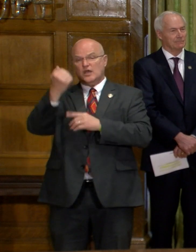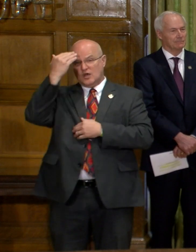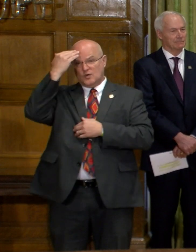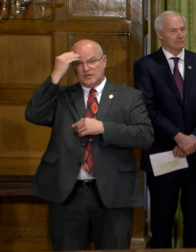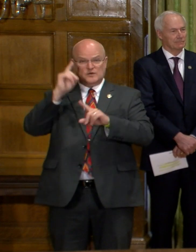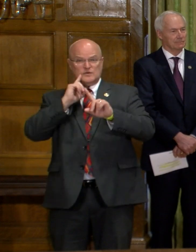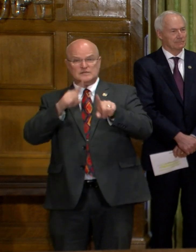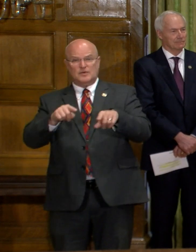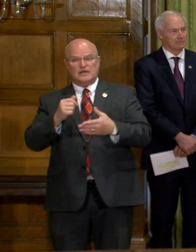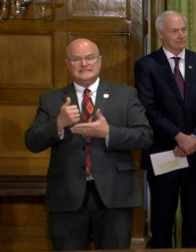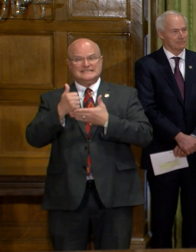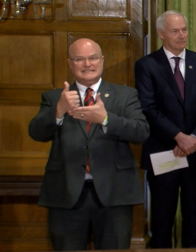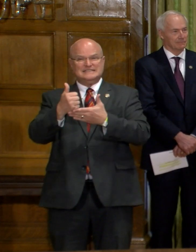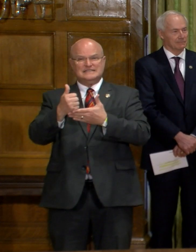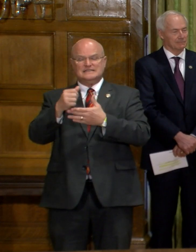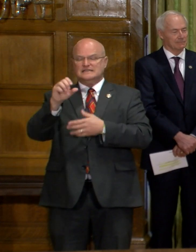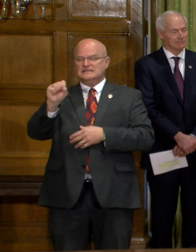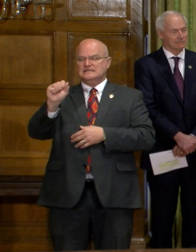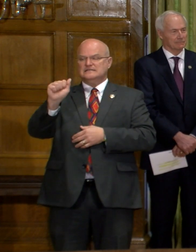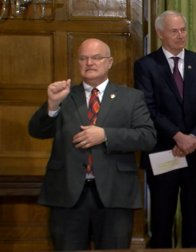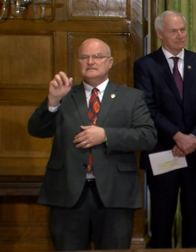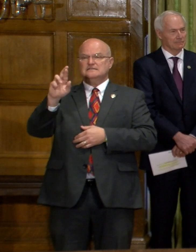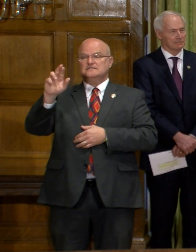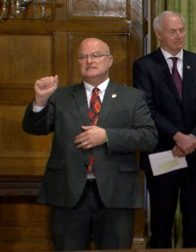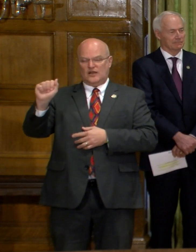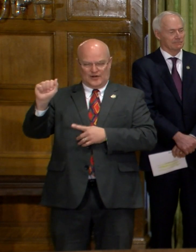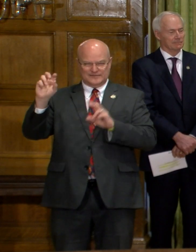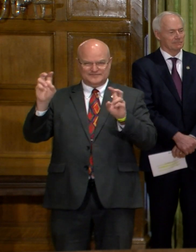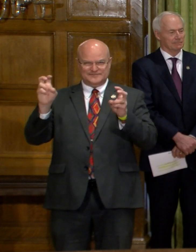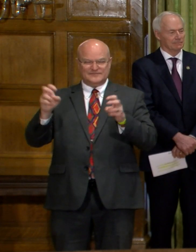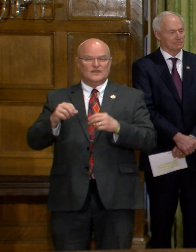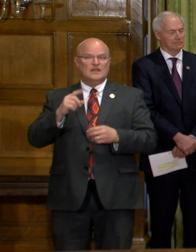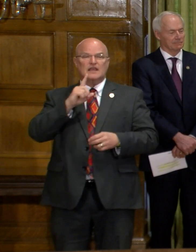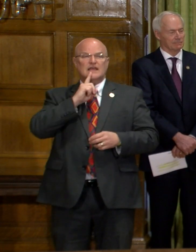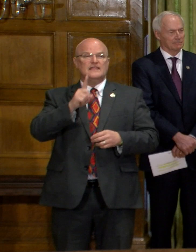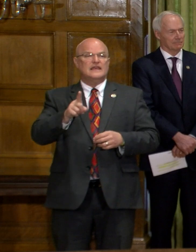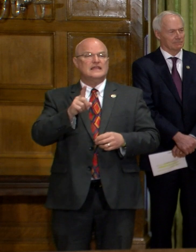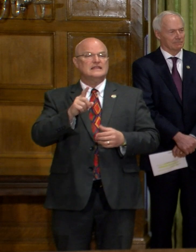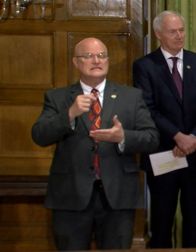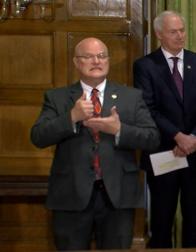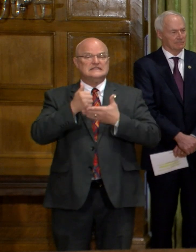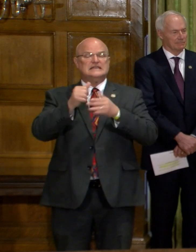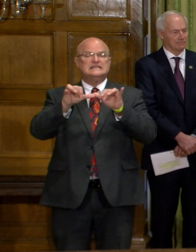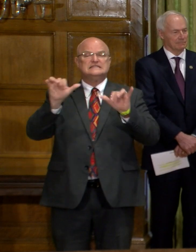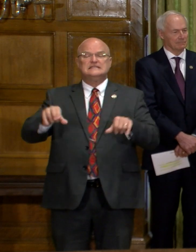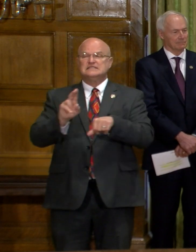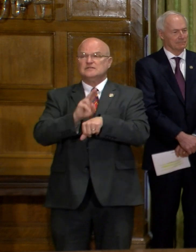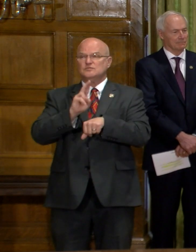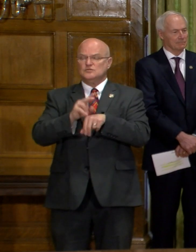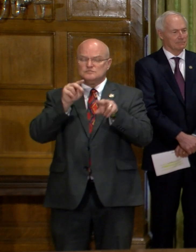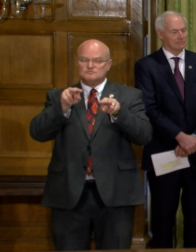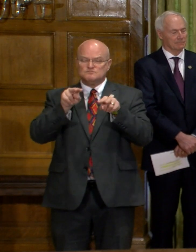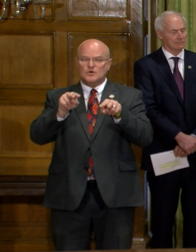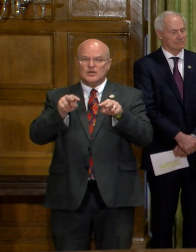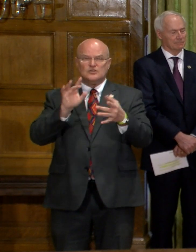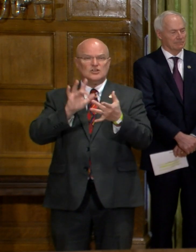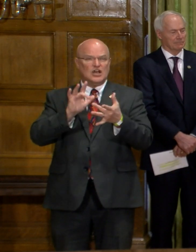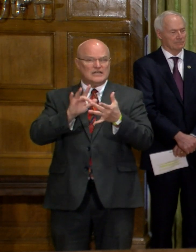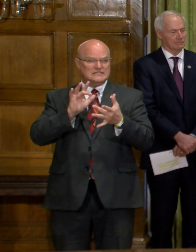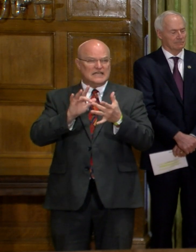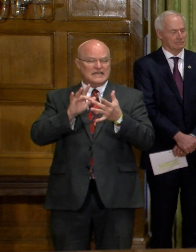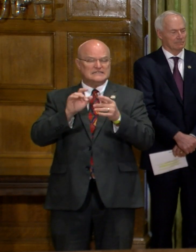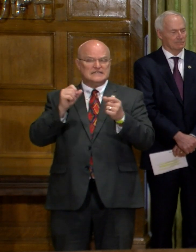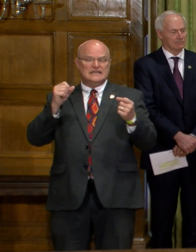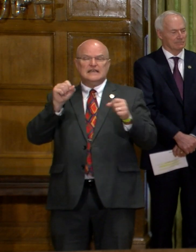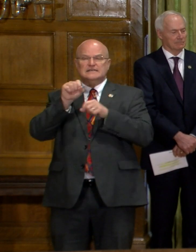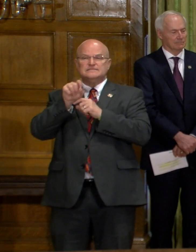Awareness Response Assistant, or SARA, S-A-R-A, which is a system used to monitor contacts, and it